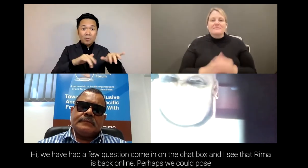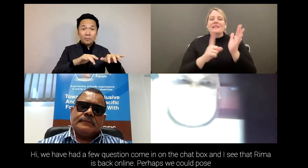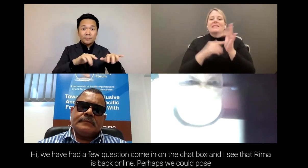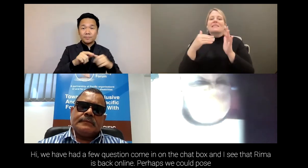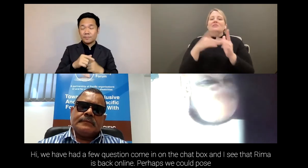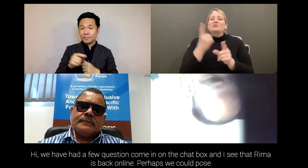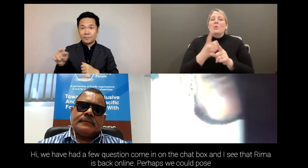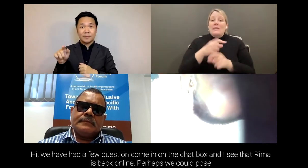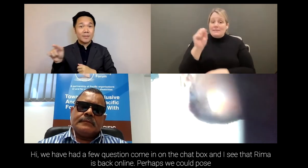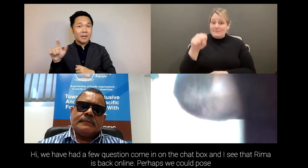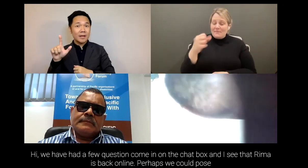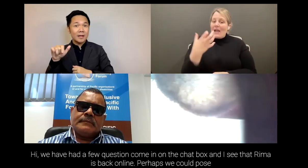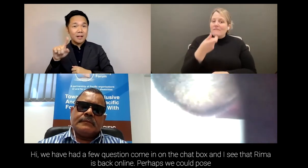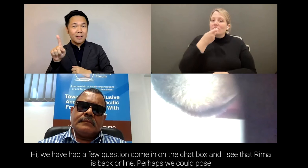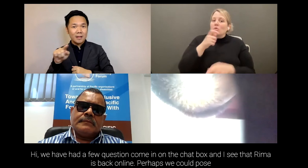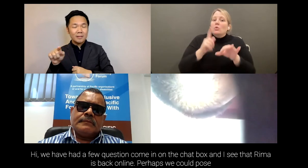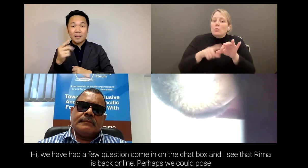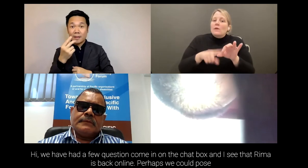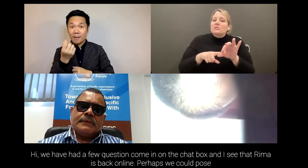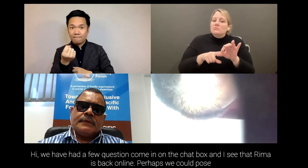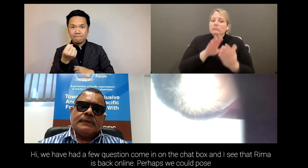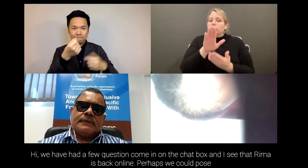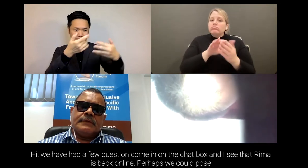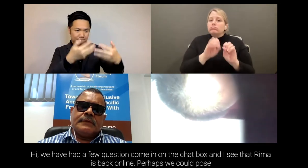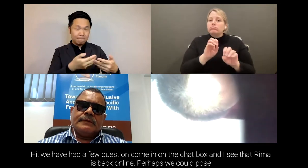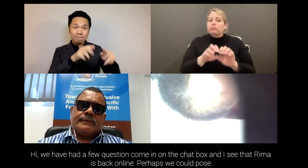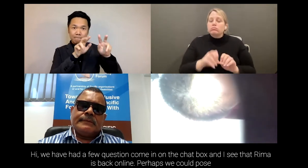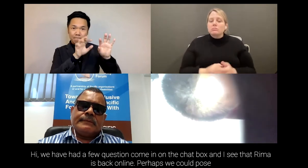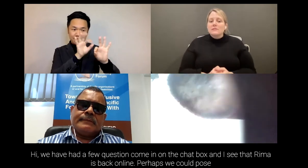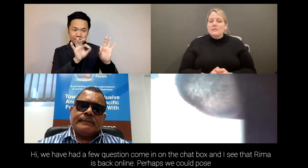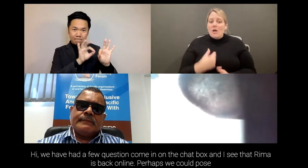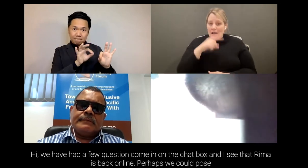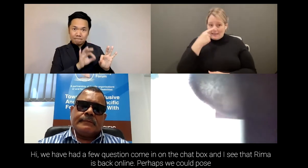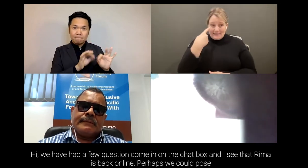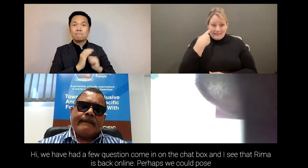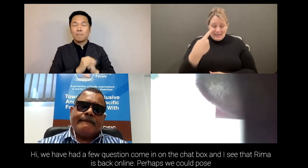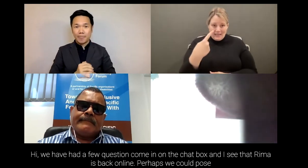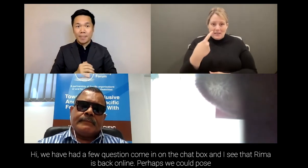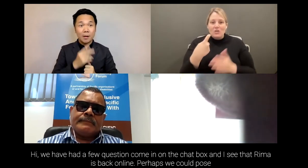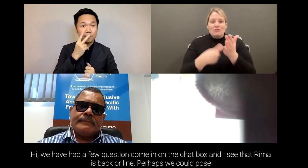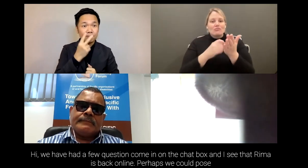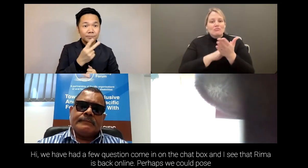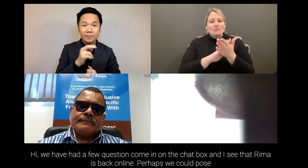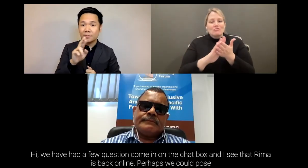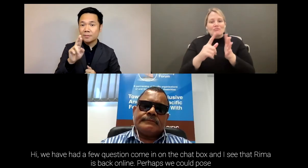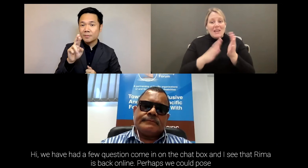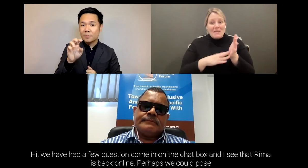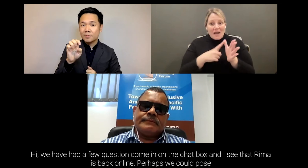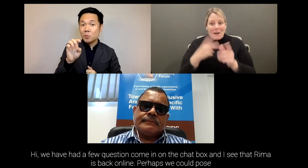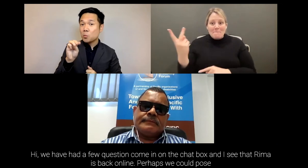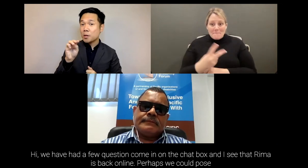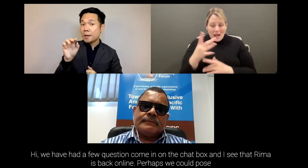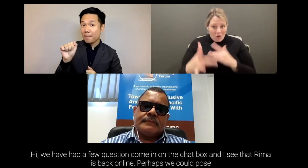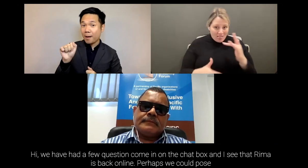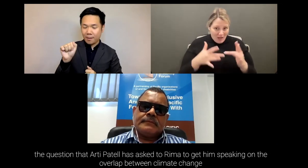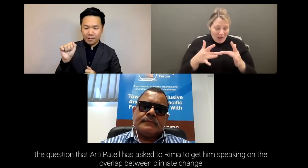have had a few questions come in on the chat box, and I can see that Rima is back online, but perhaps